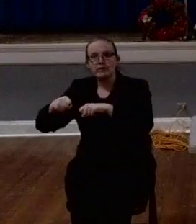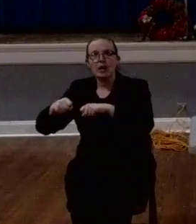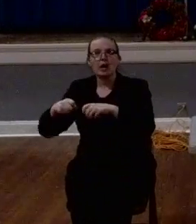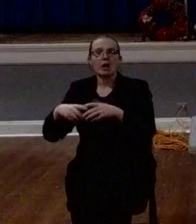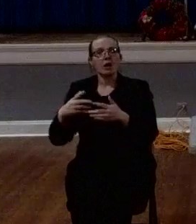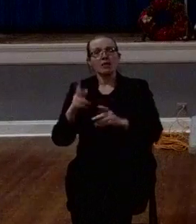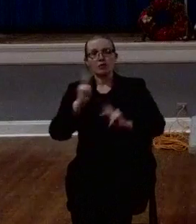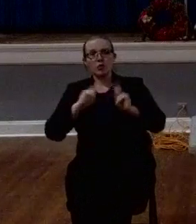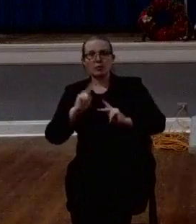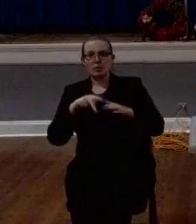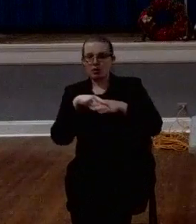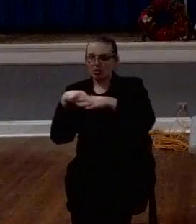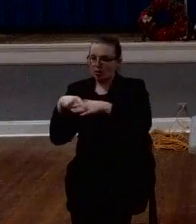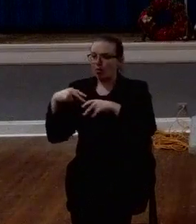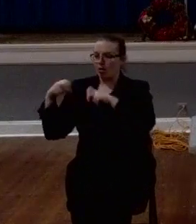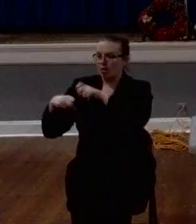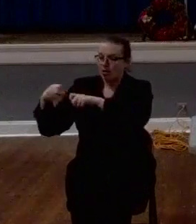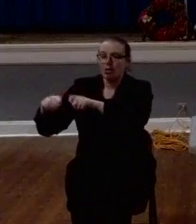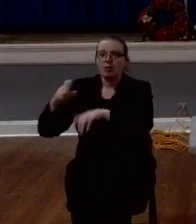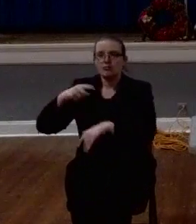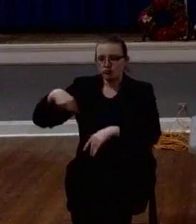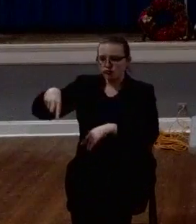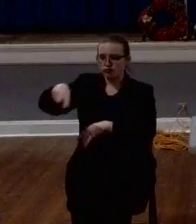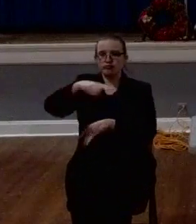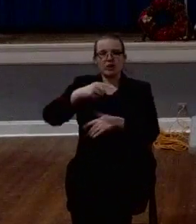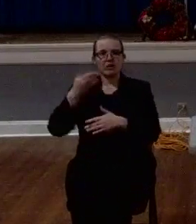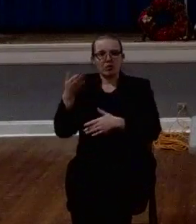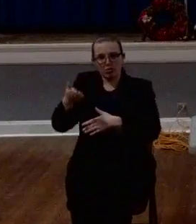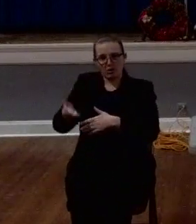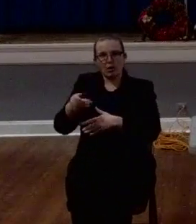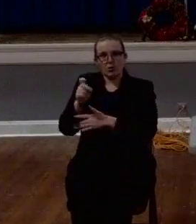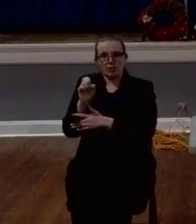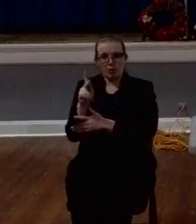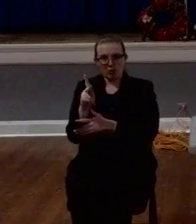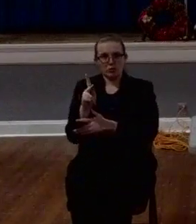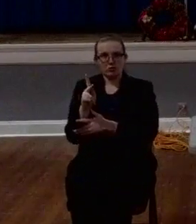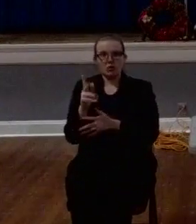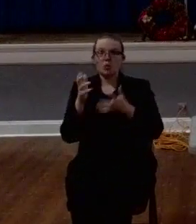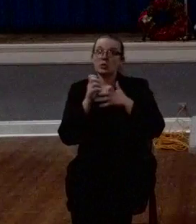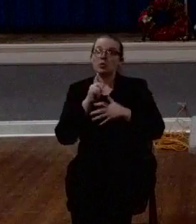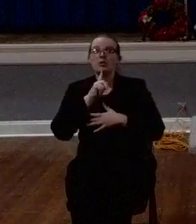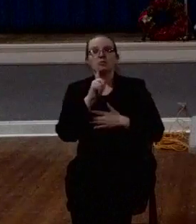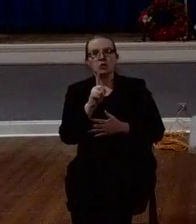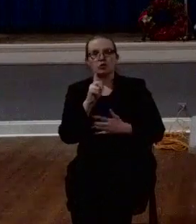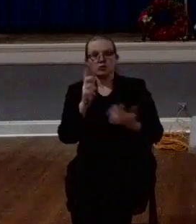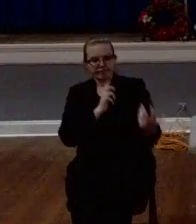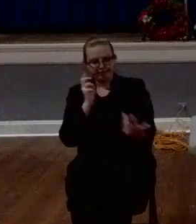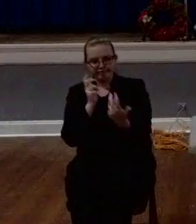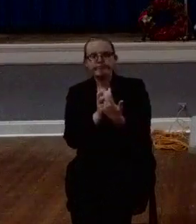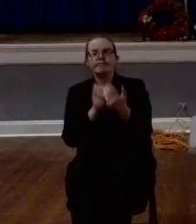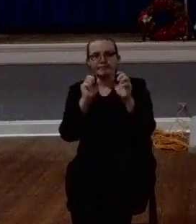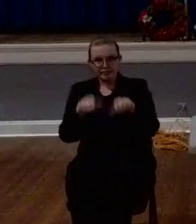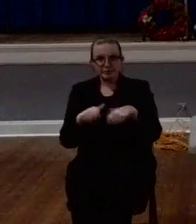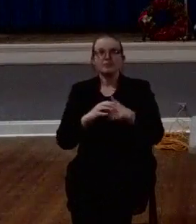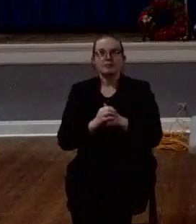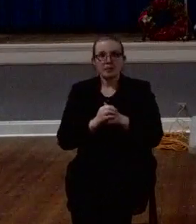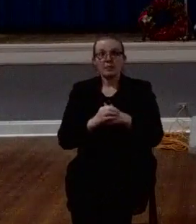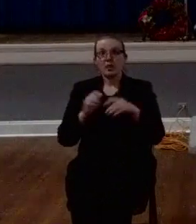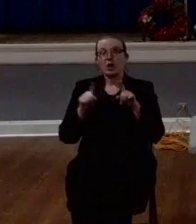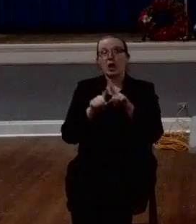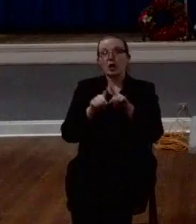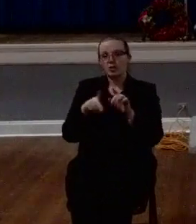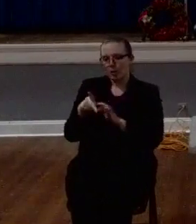bicycle riders that will be at the park. So we want to make sure that we're able to do that. And then a